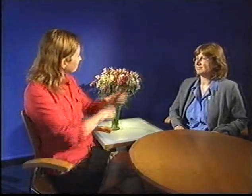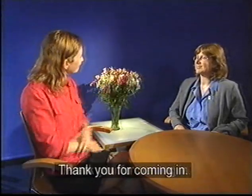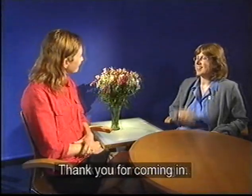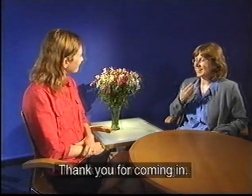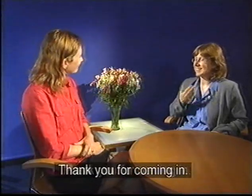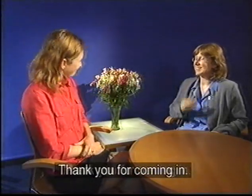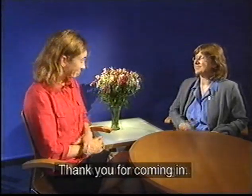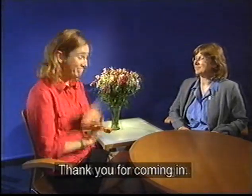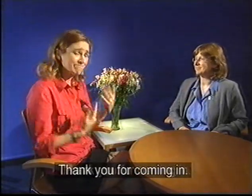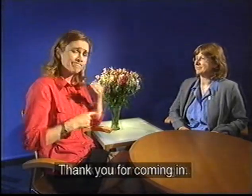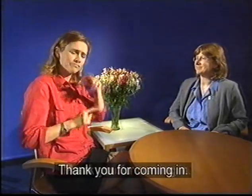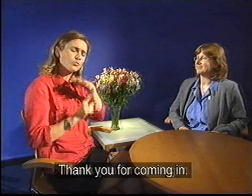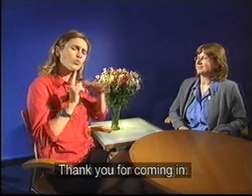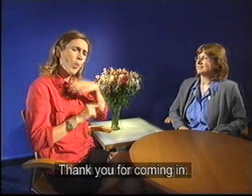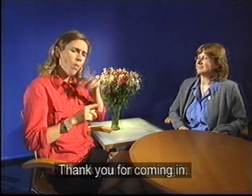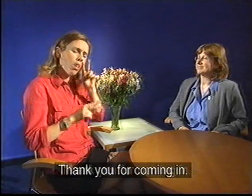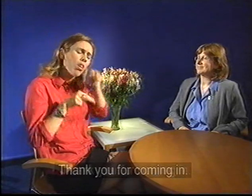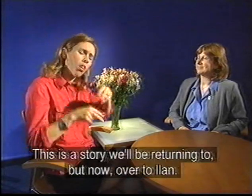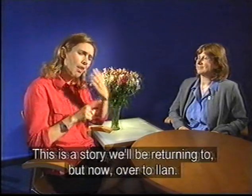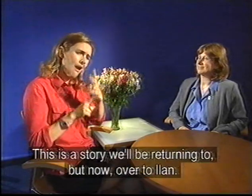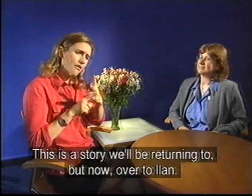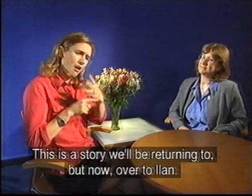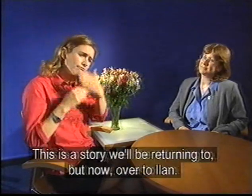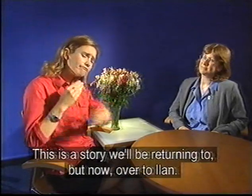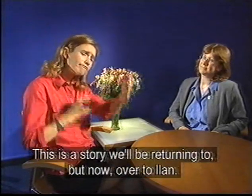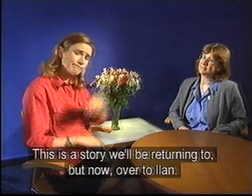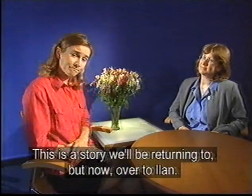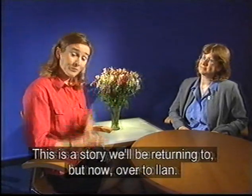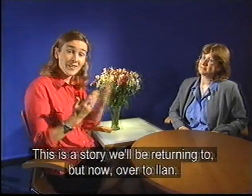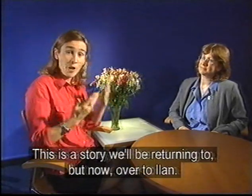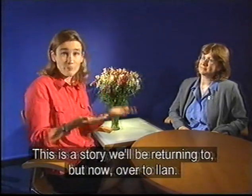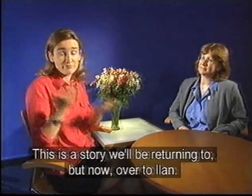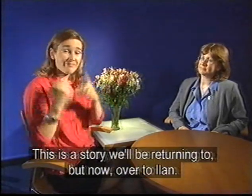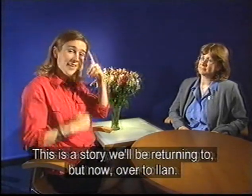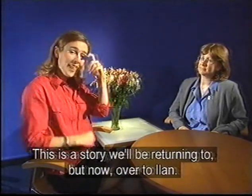much for coming in. This is a story we'll be returning to, but now it's over to Ilan.